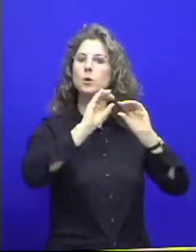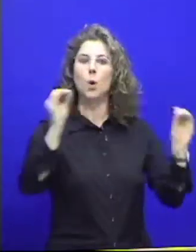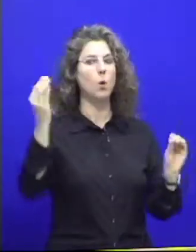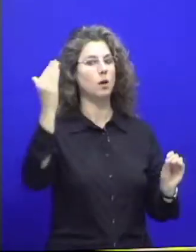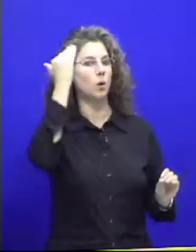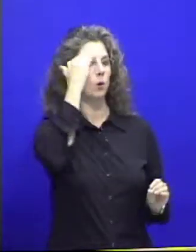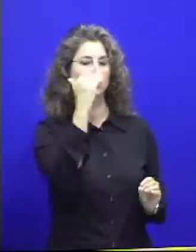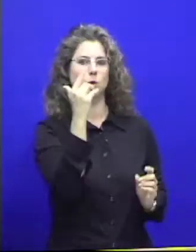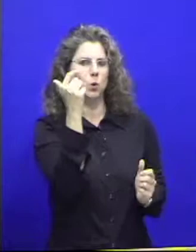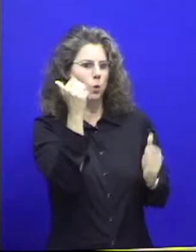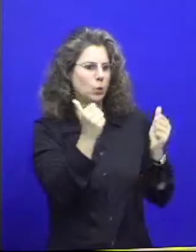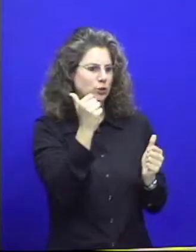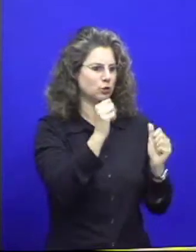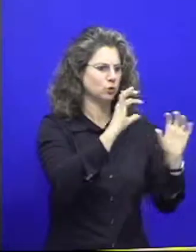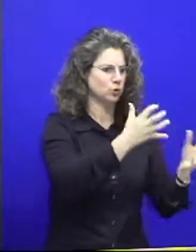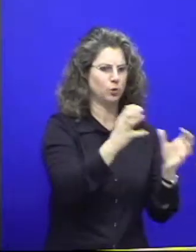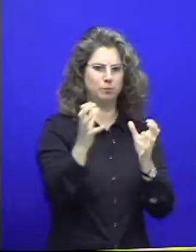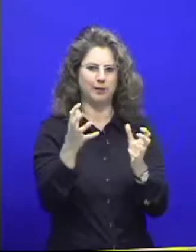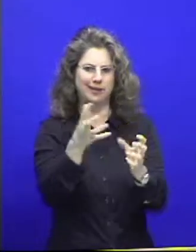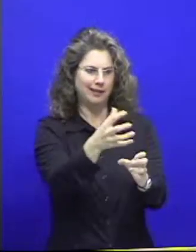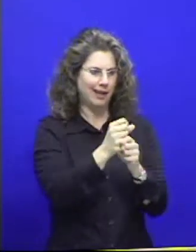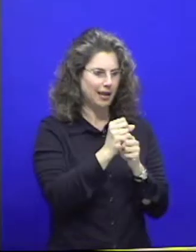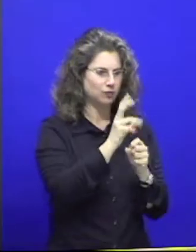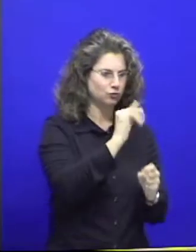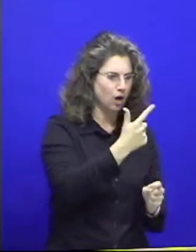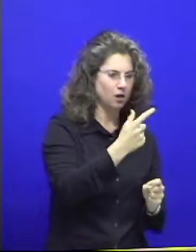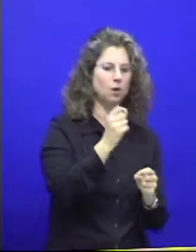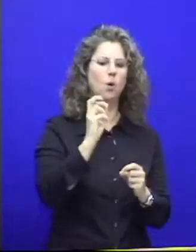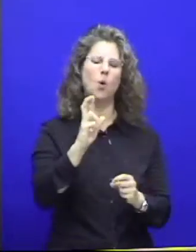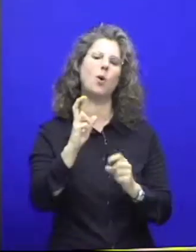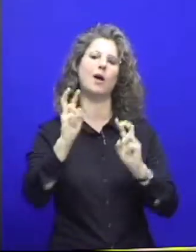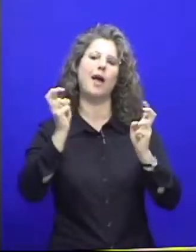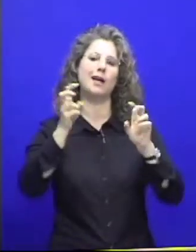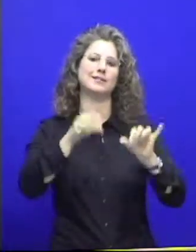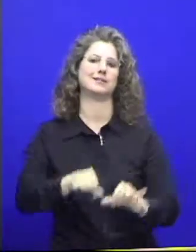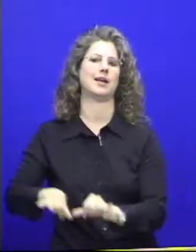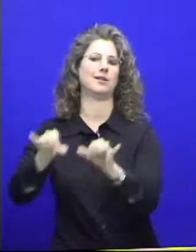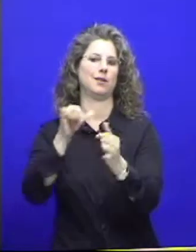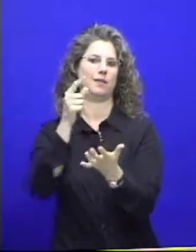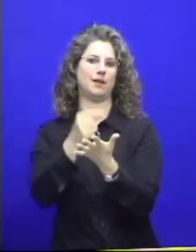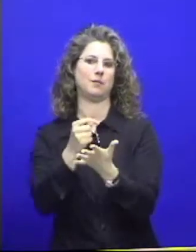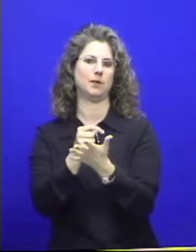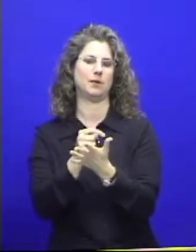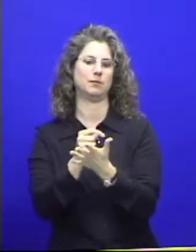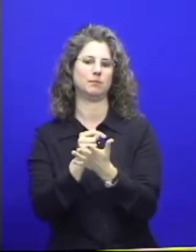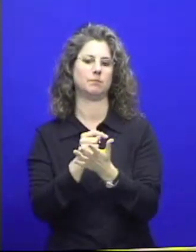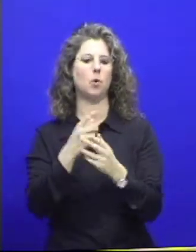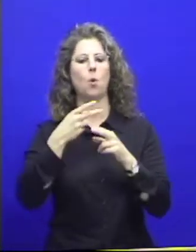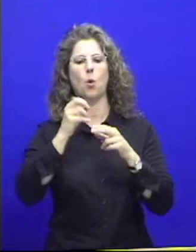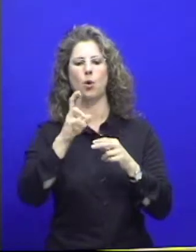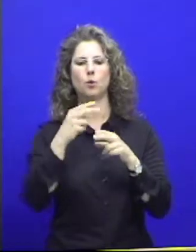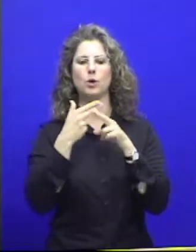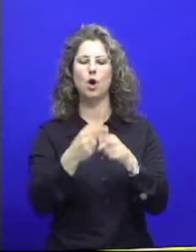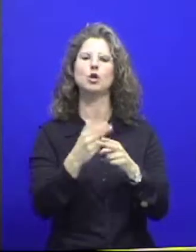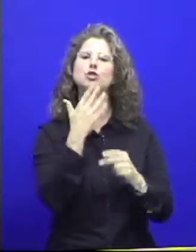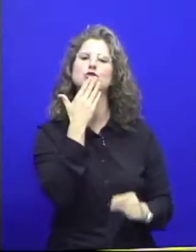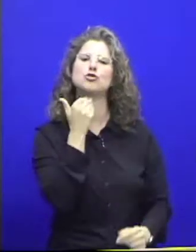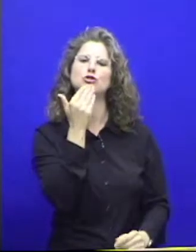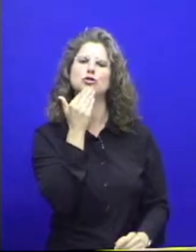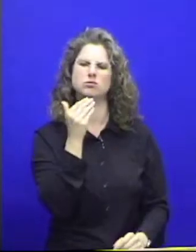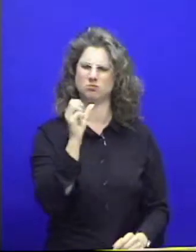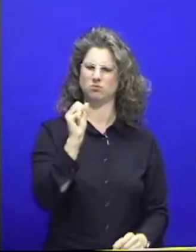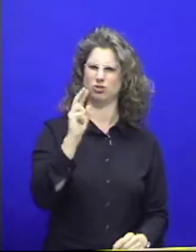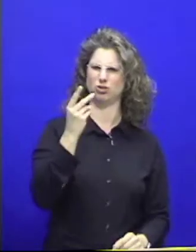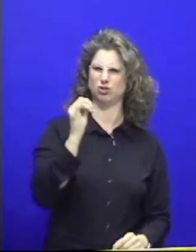getting the drug and who's getting either the standard of therapy or a sugar pill. Now, why would you get a